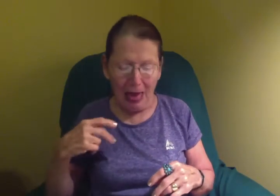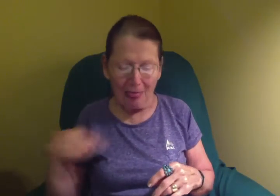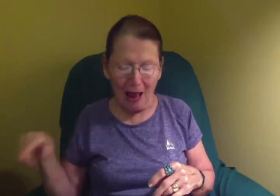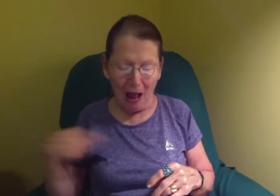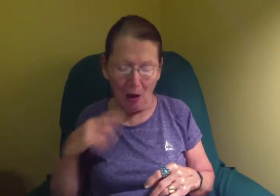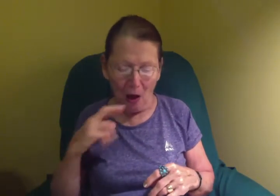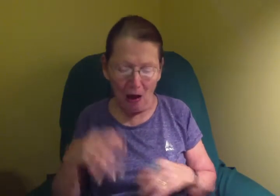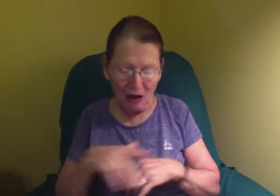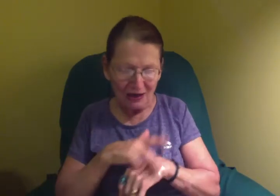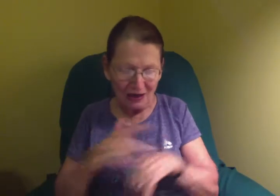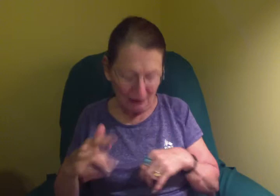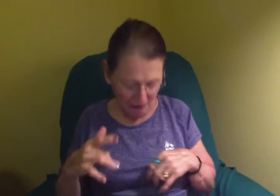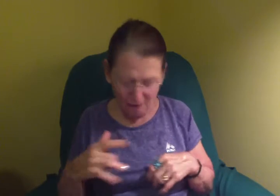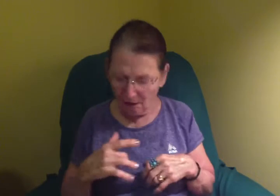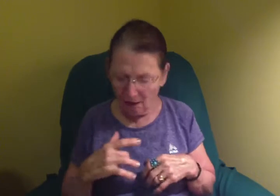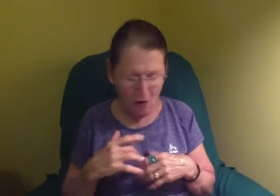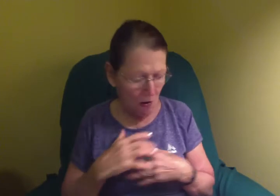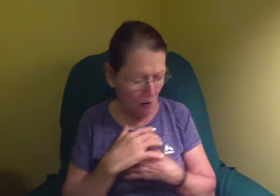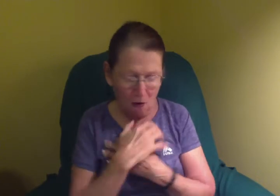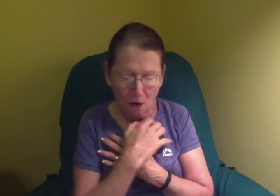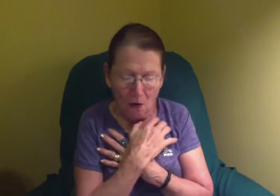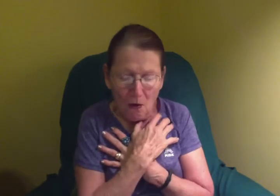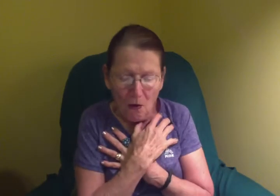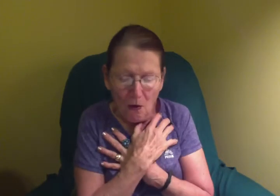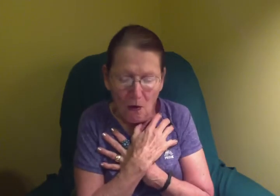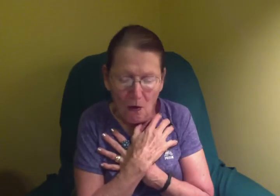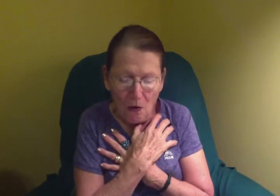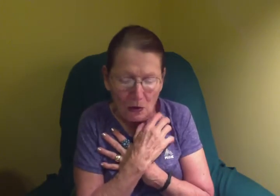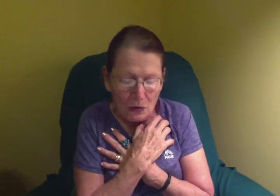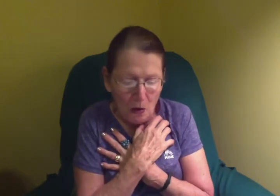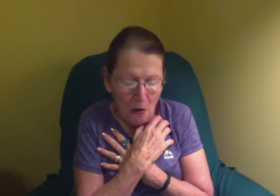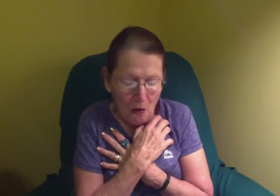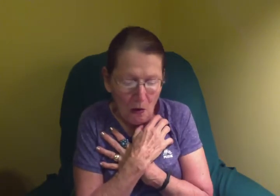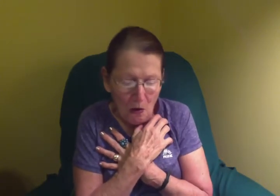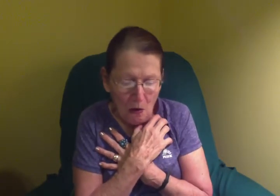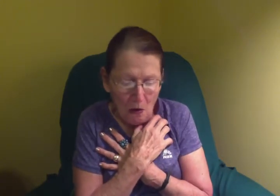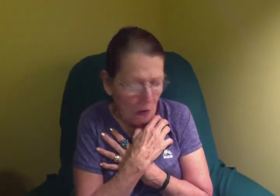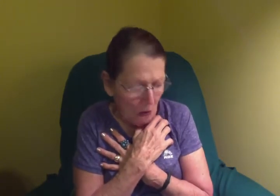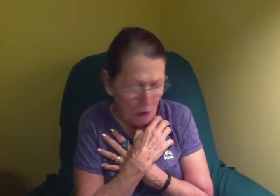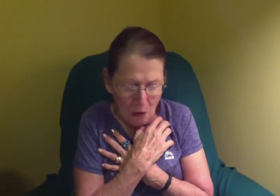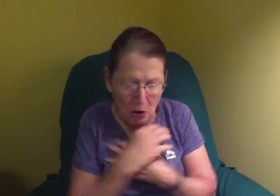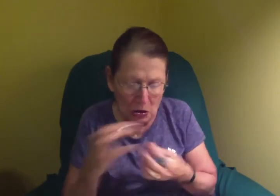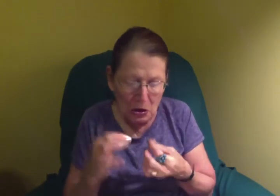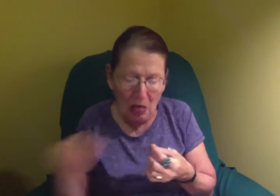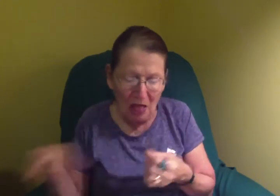I think is part of the job that